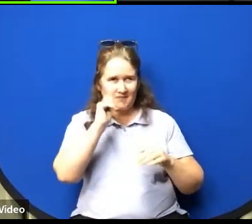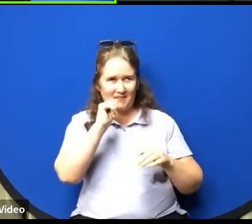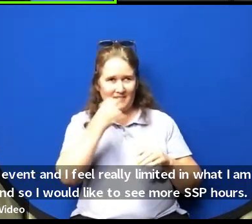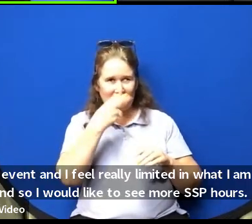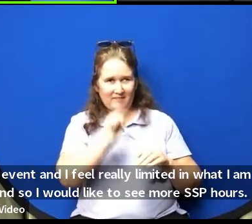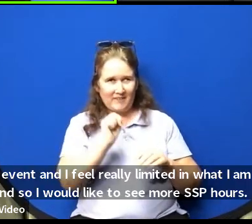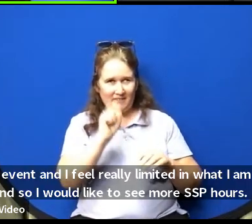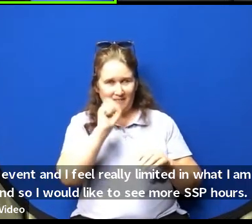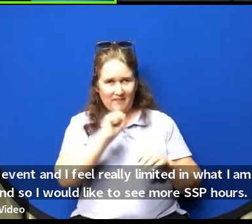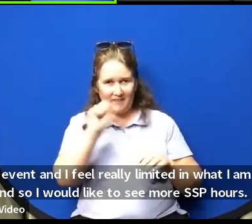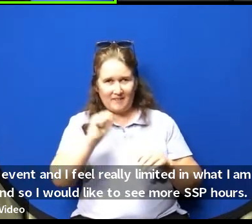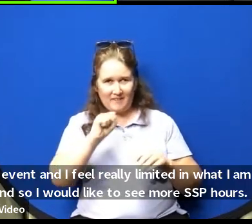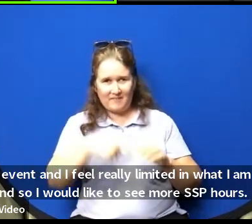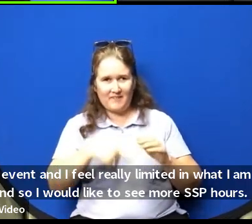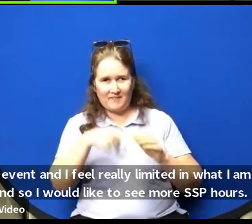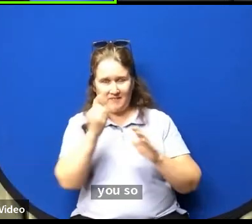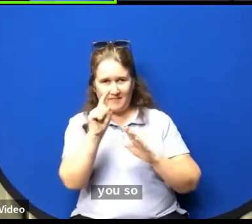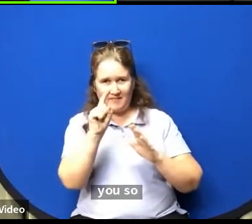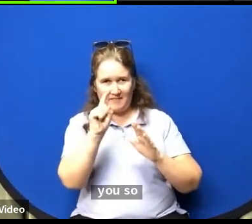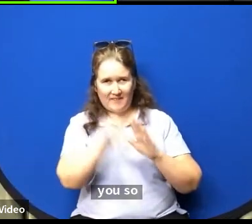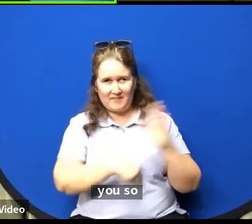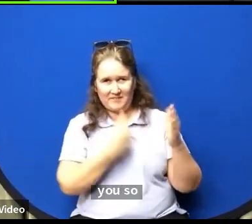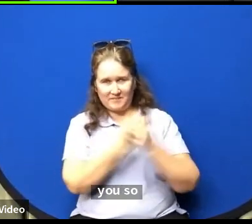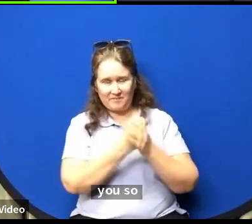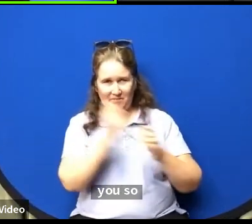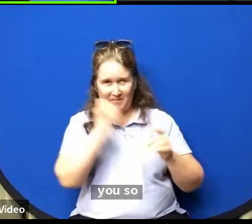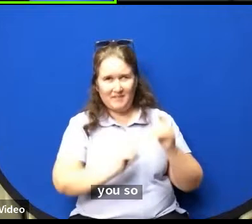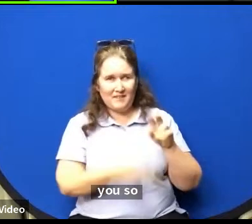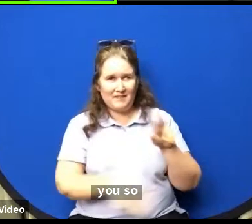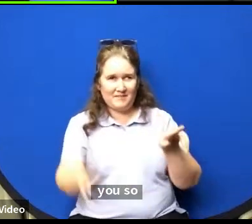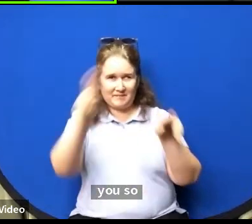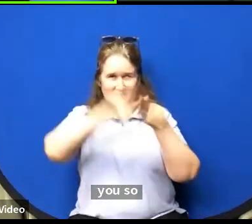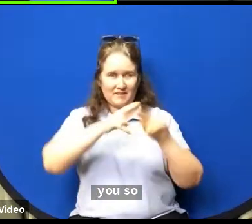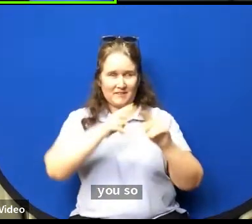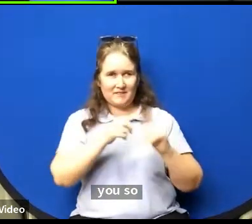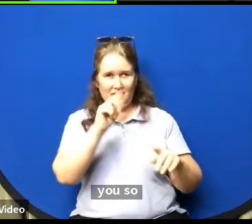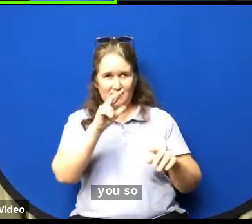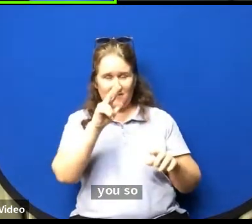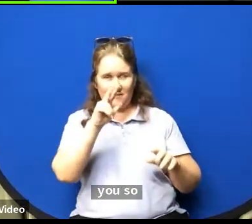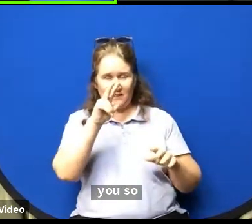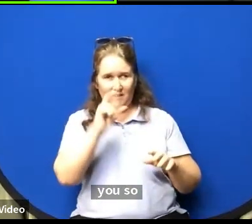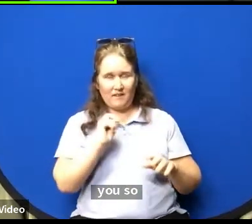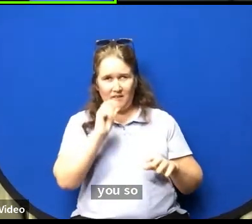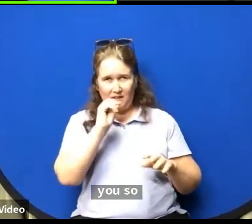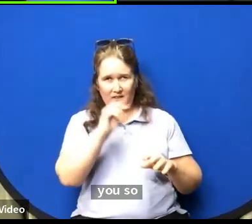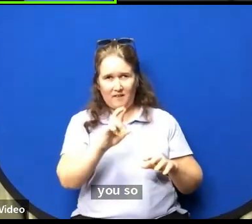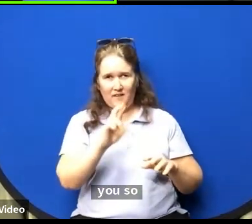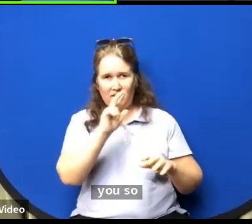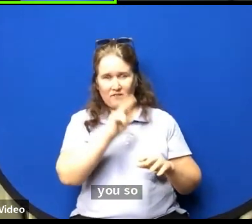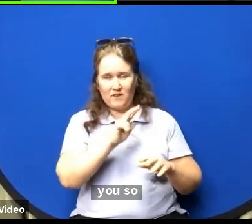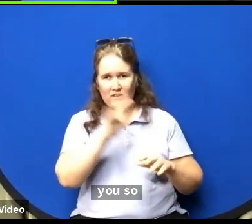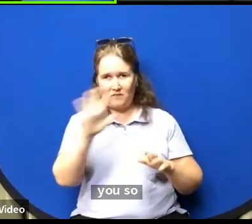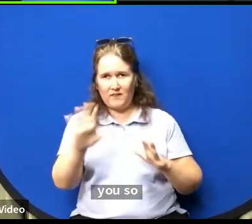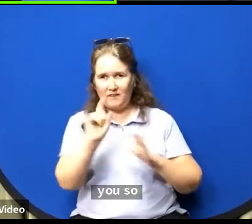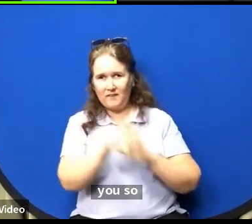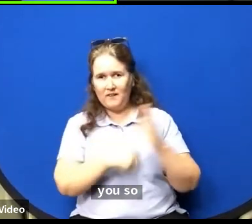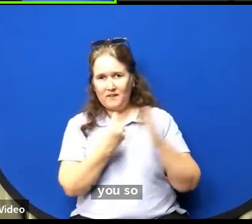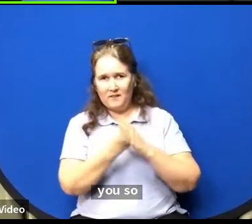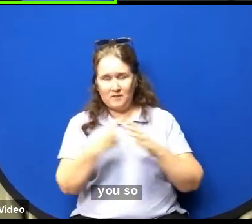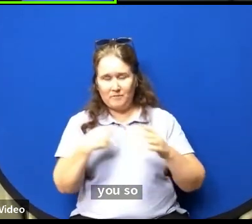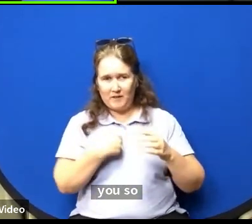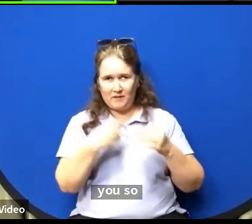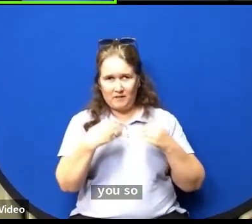me. I really feel like there need to be more SSP hours available,